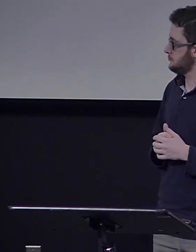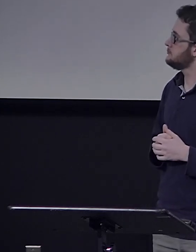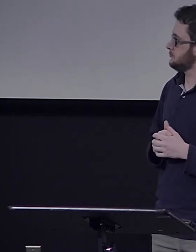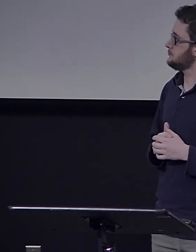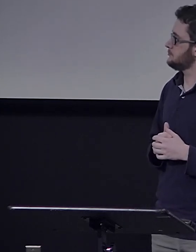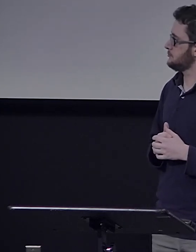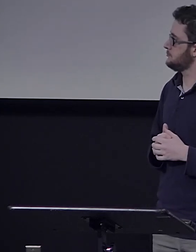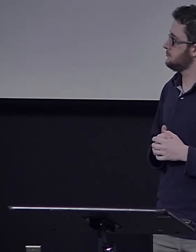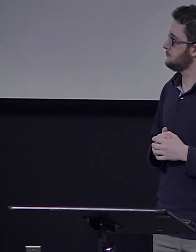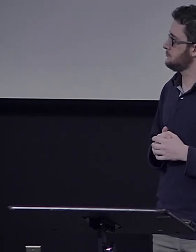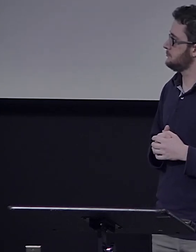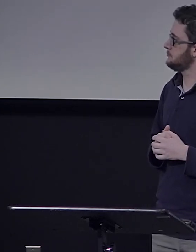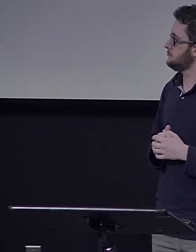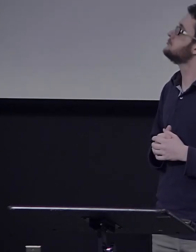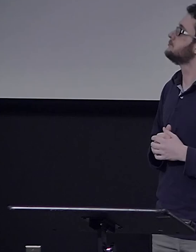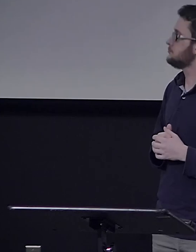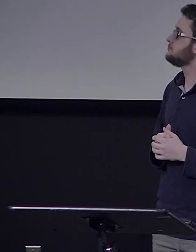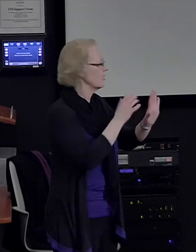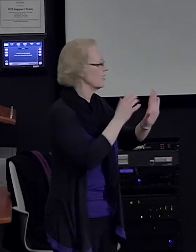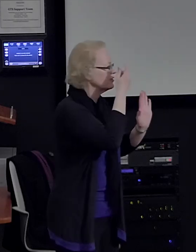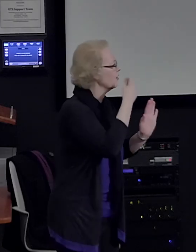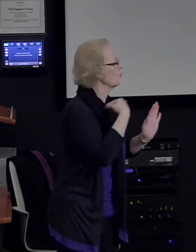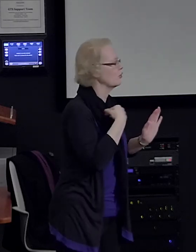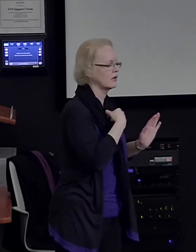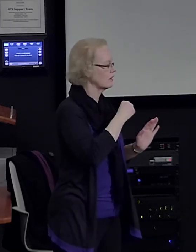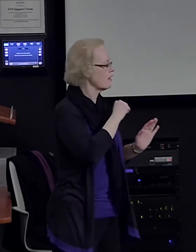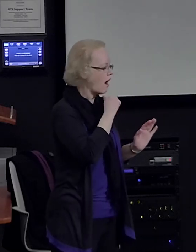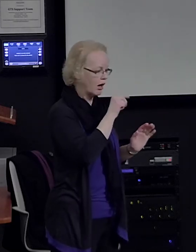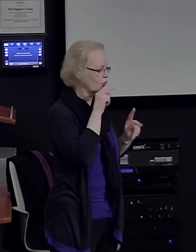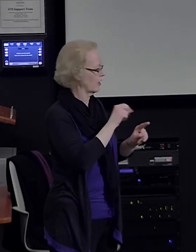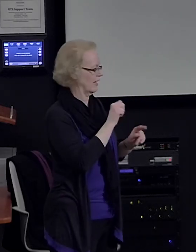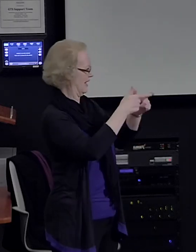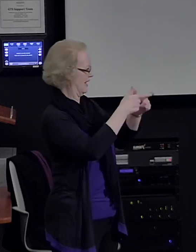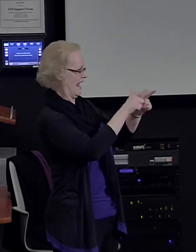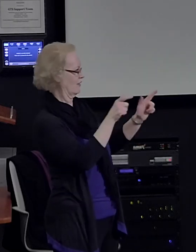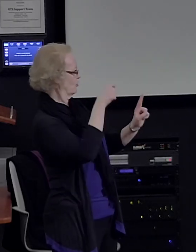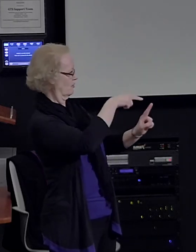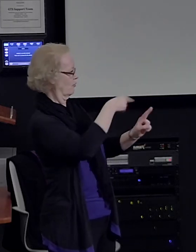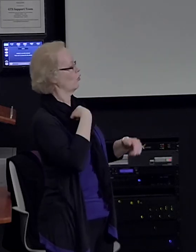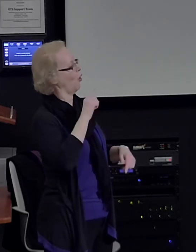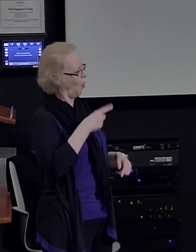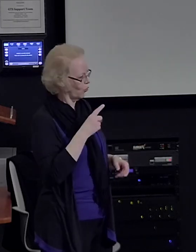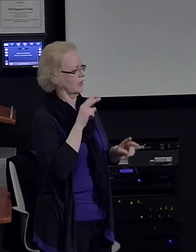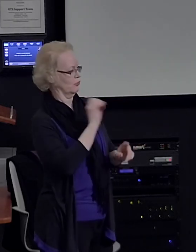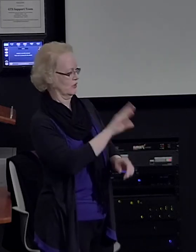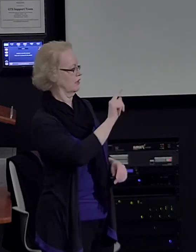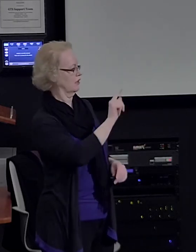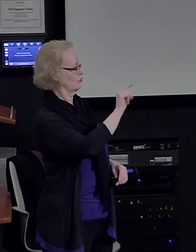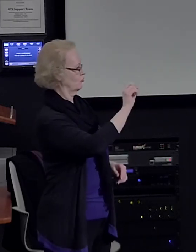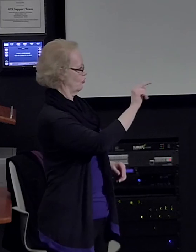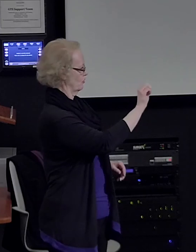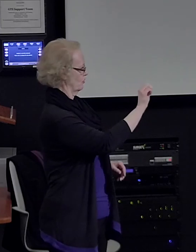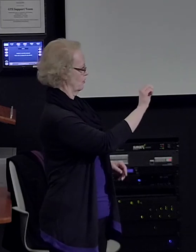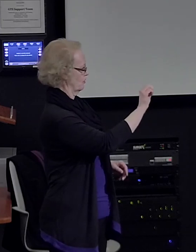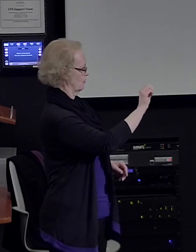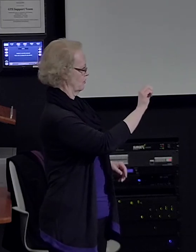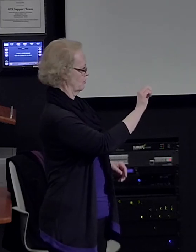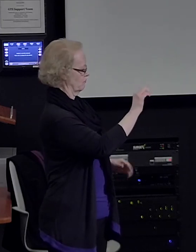italian group we're not looking at language we're only looking at tone sequences um